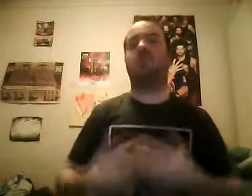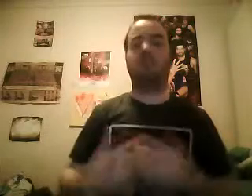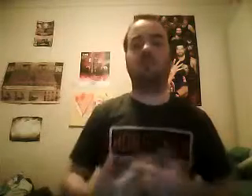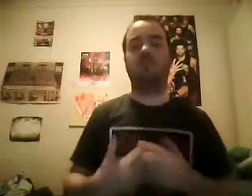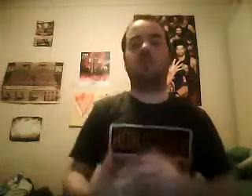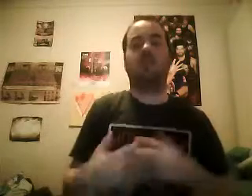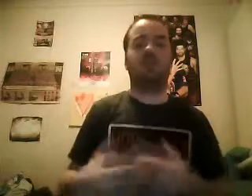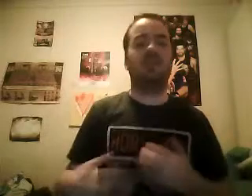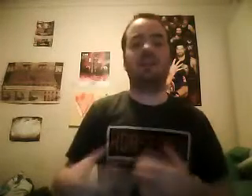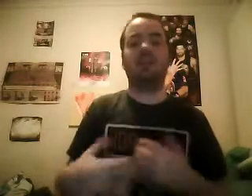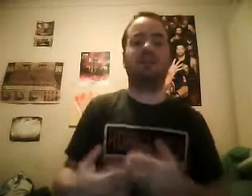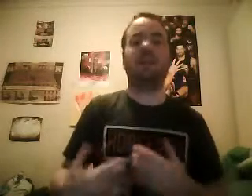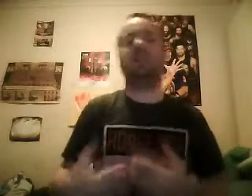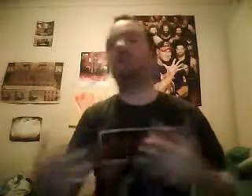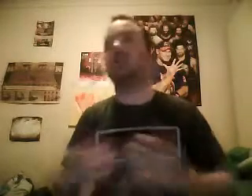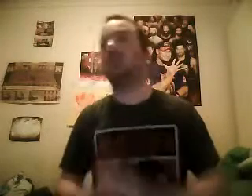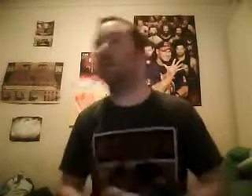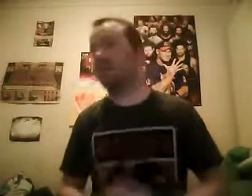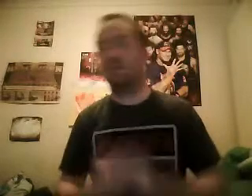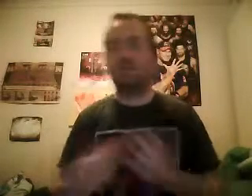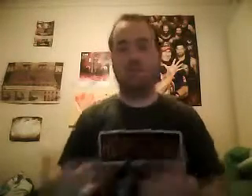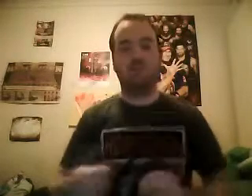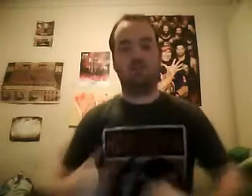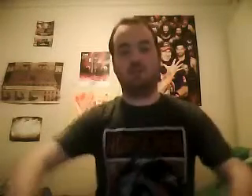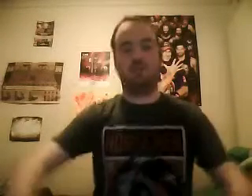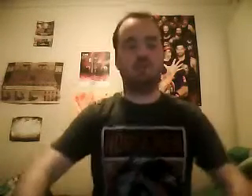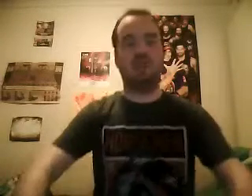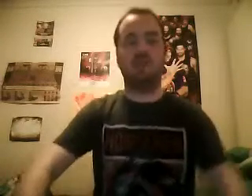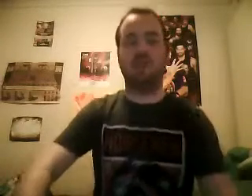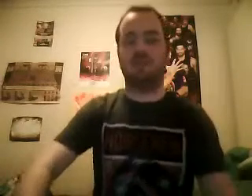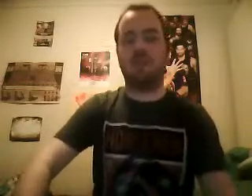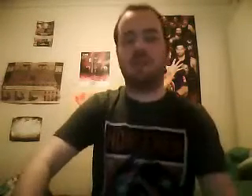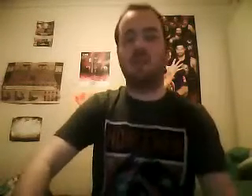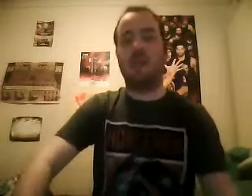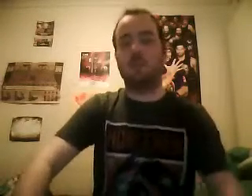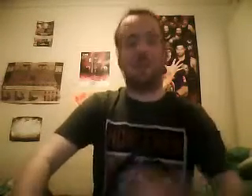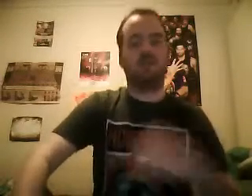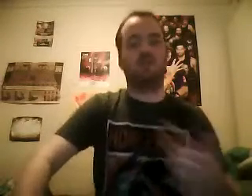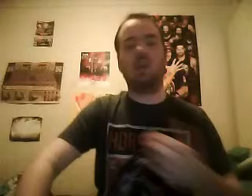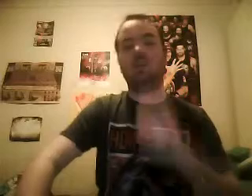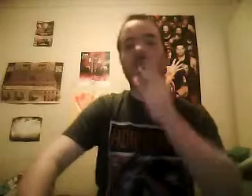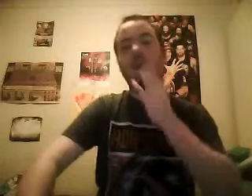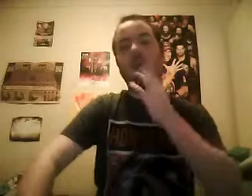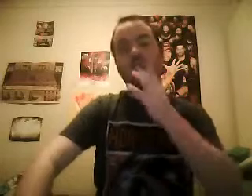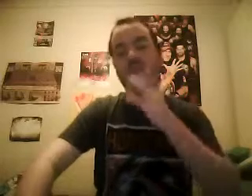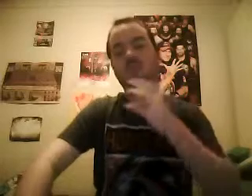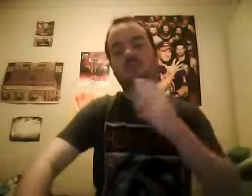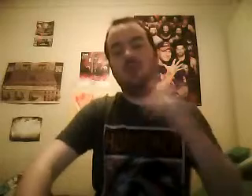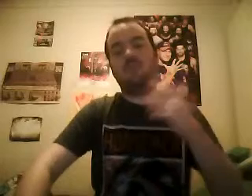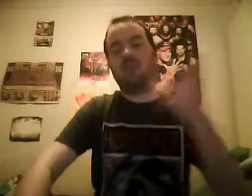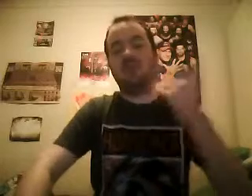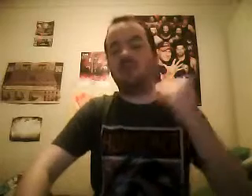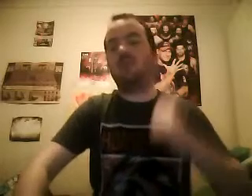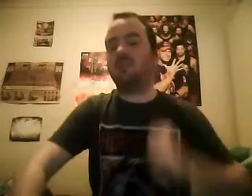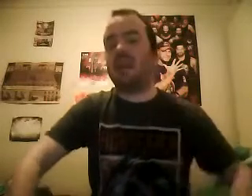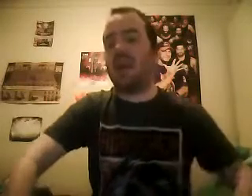very while. I felt like he was getting very lucky during his time as the champion. So I was kind of thinking something's going to happen